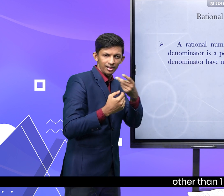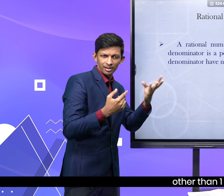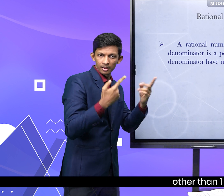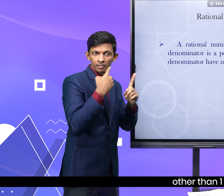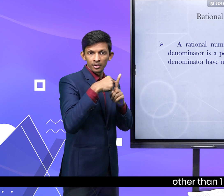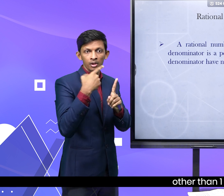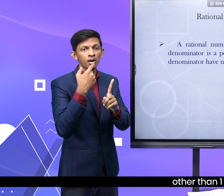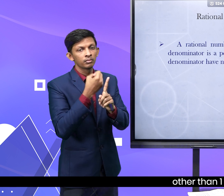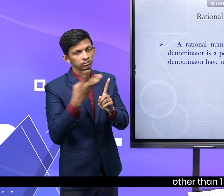1.